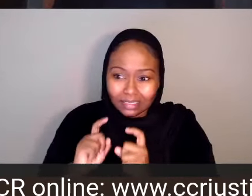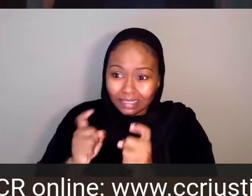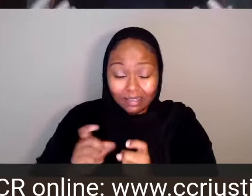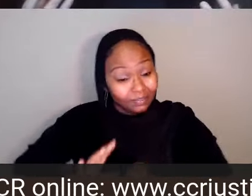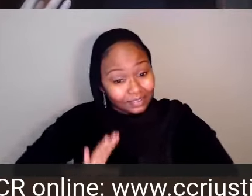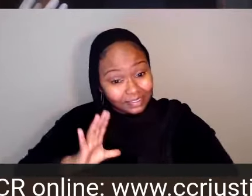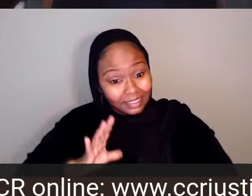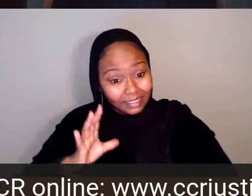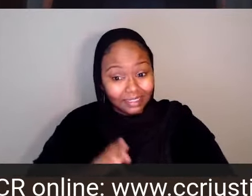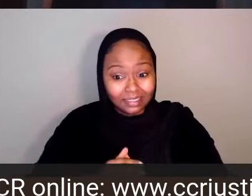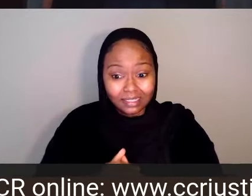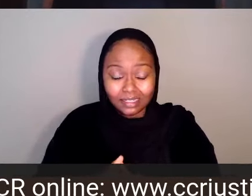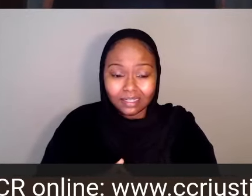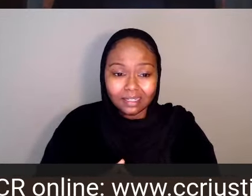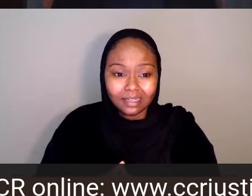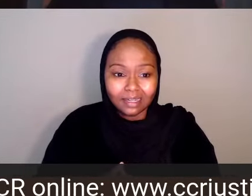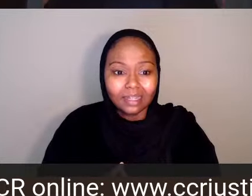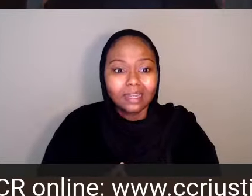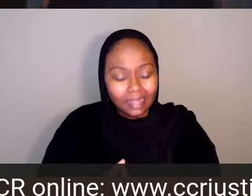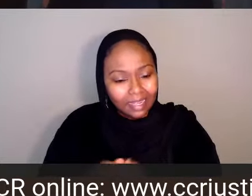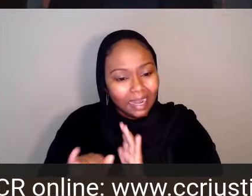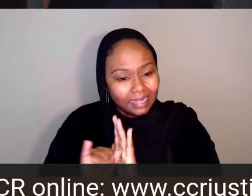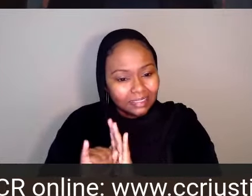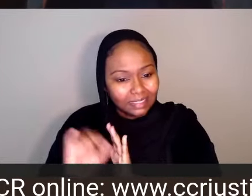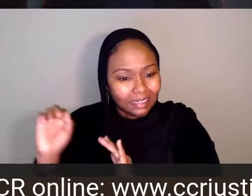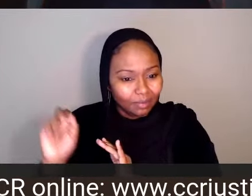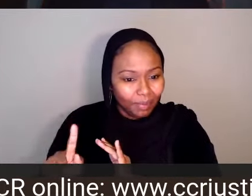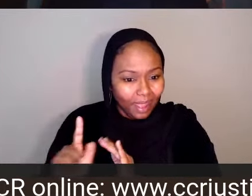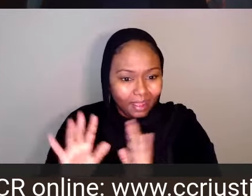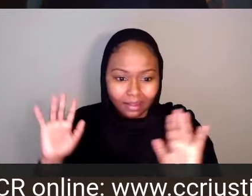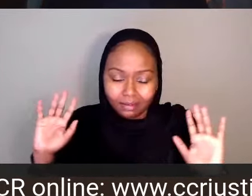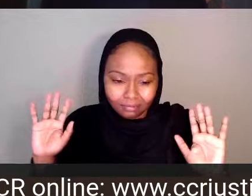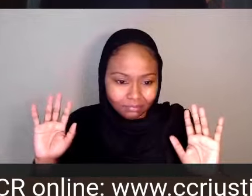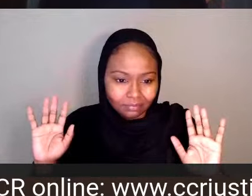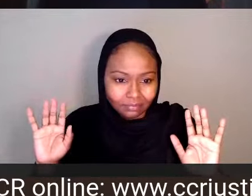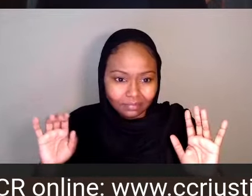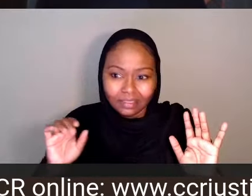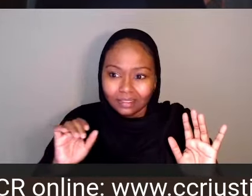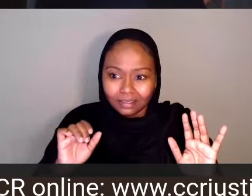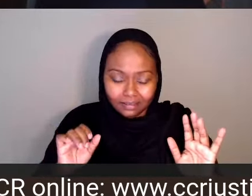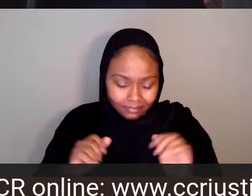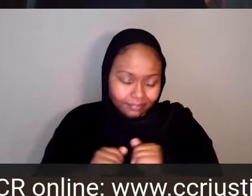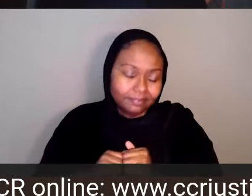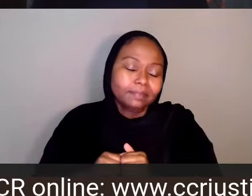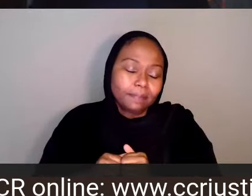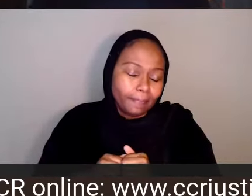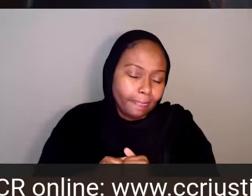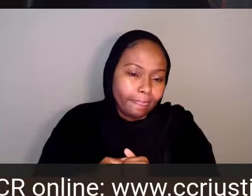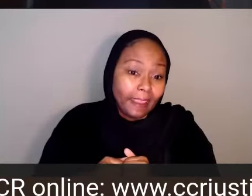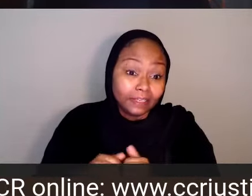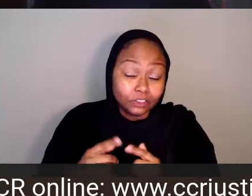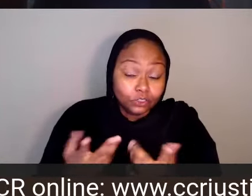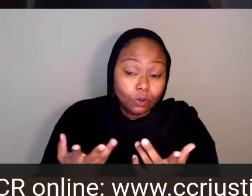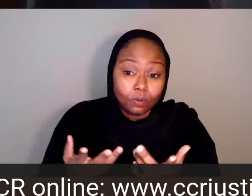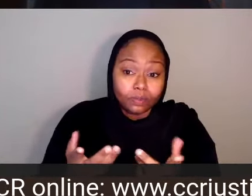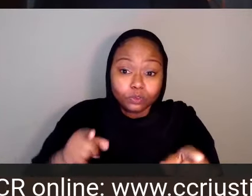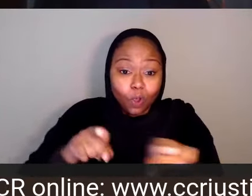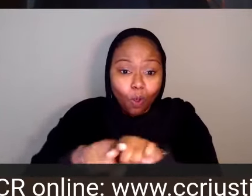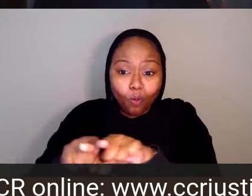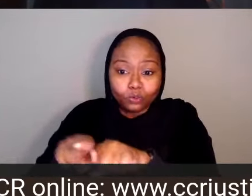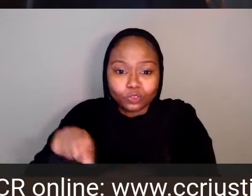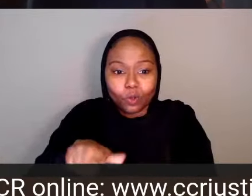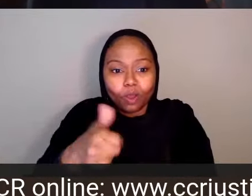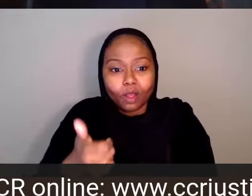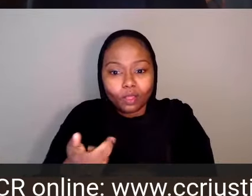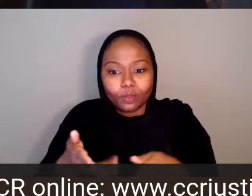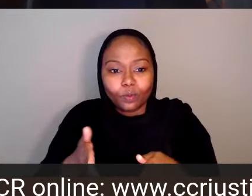dignity and giving identity back instead of it being stripped away. And there are also other ways in